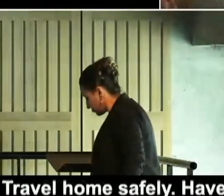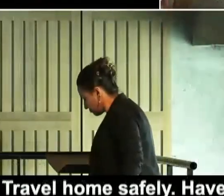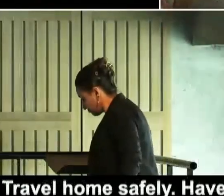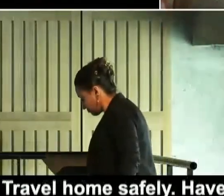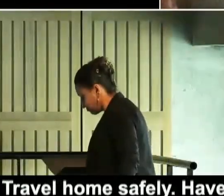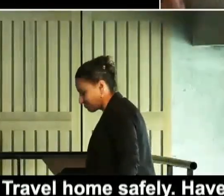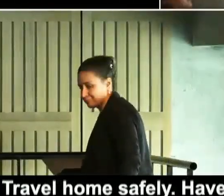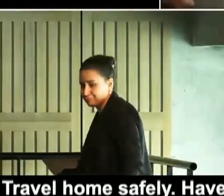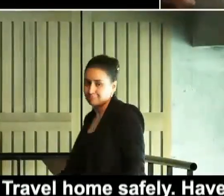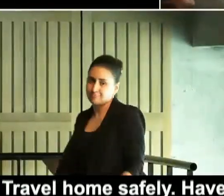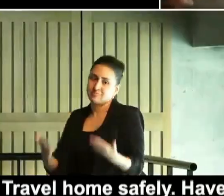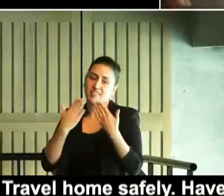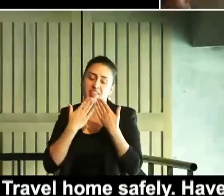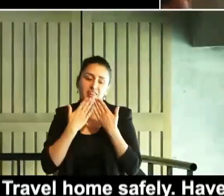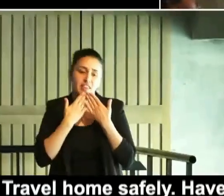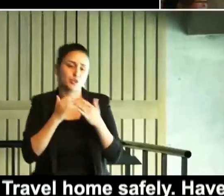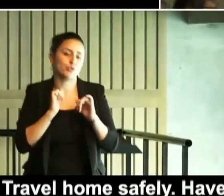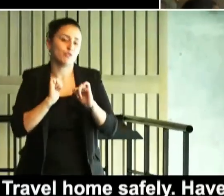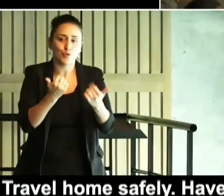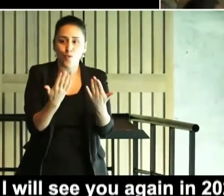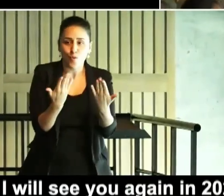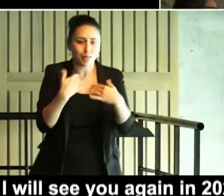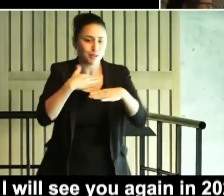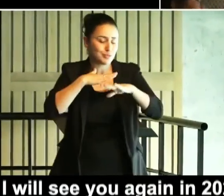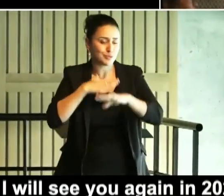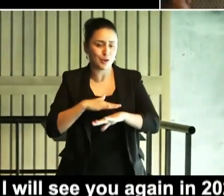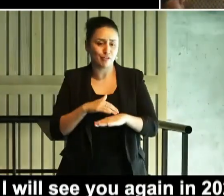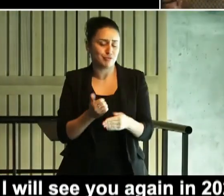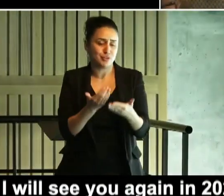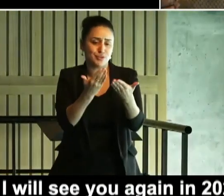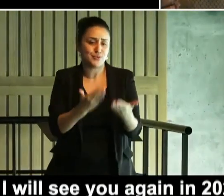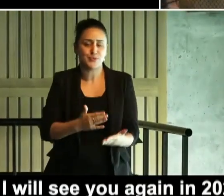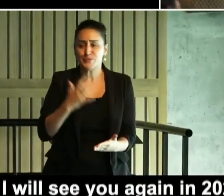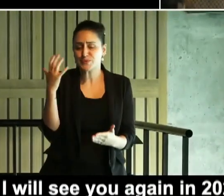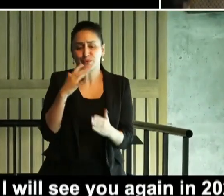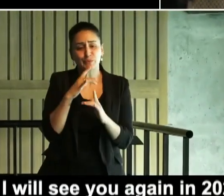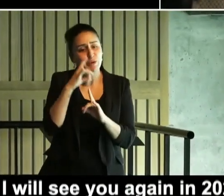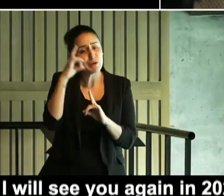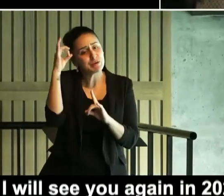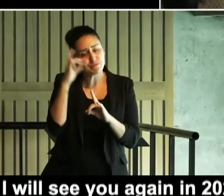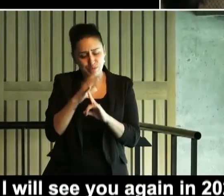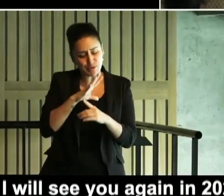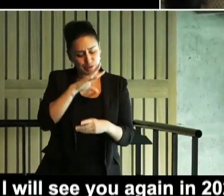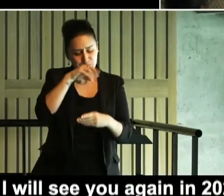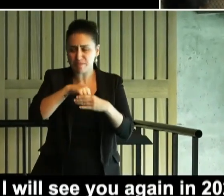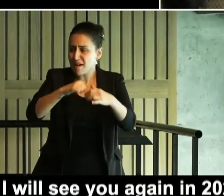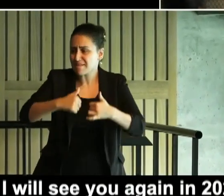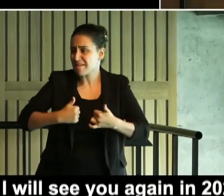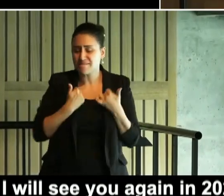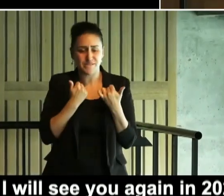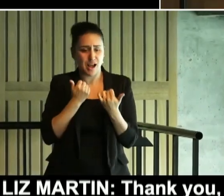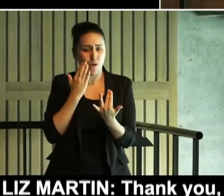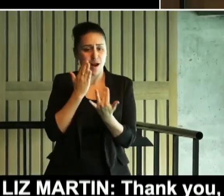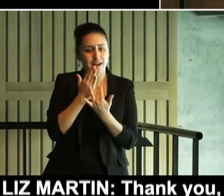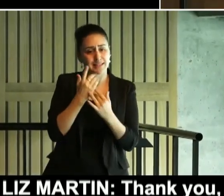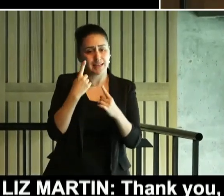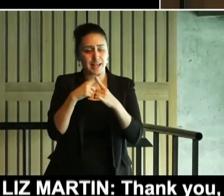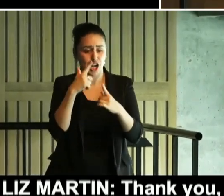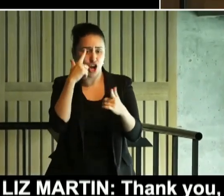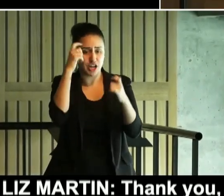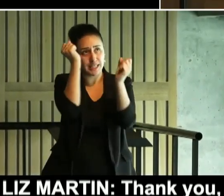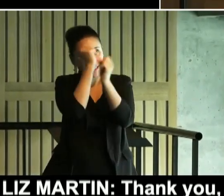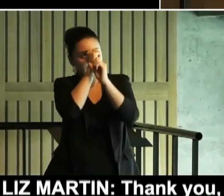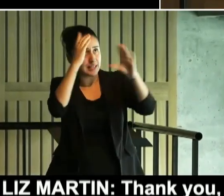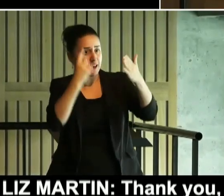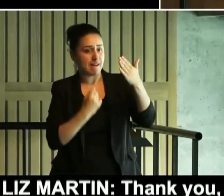Thank you, Daniel, for your warm welcome to country and for being such an important part of each of our Access ideas and insights over the past